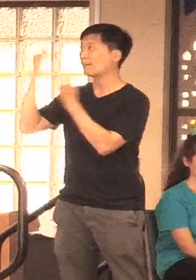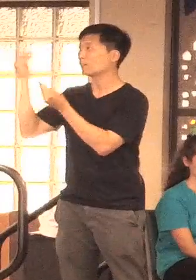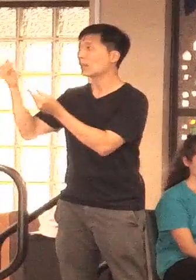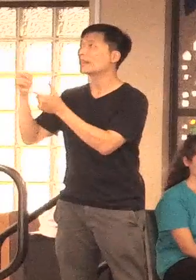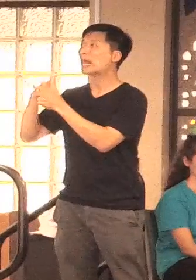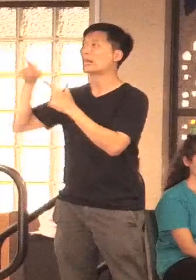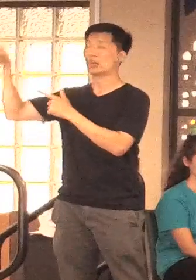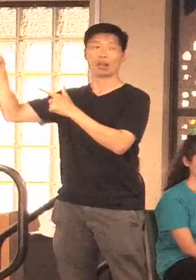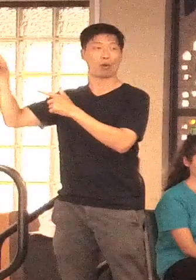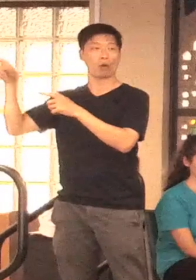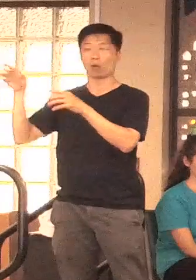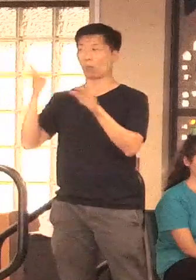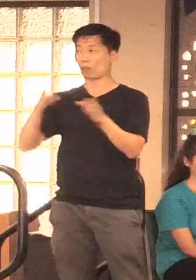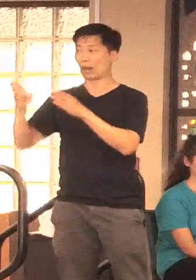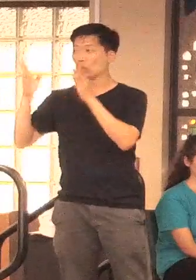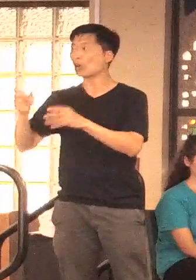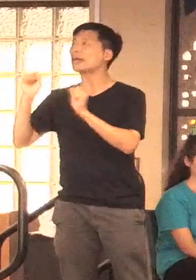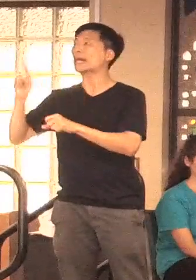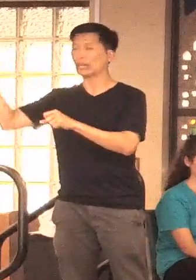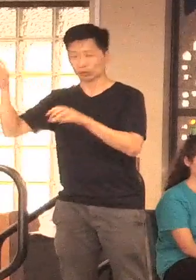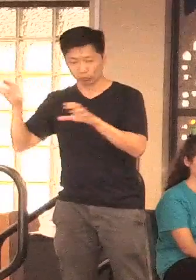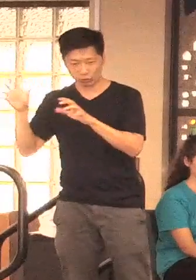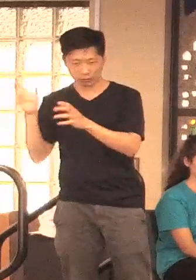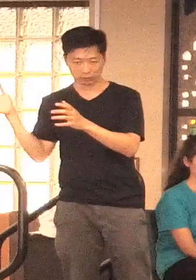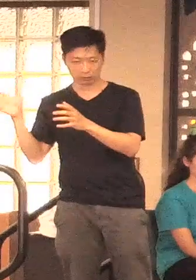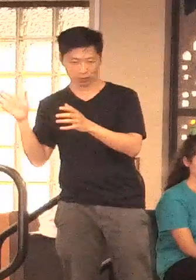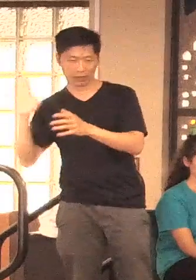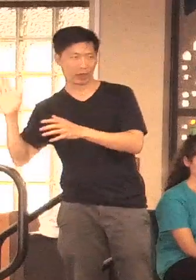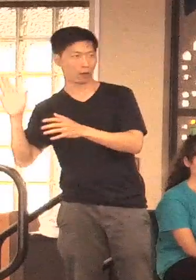that it fits the kids who are growing in different parts of the world.